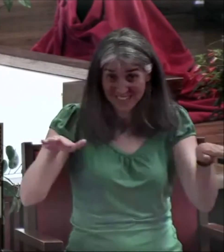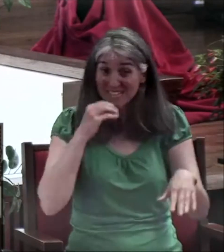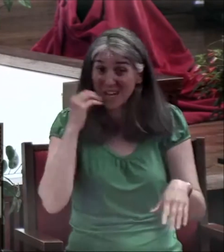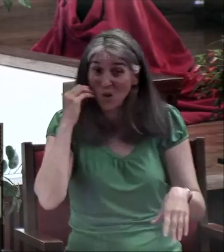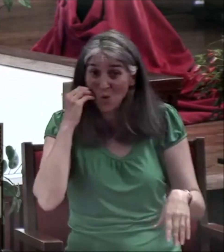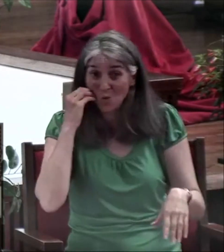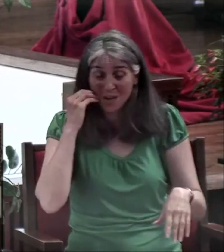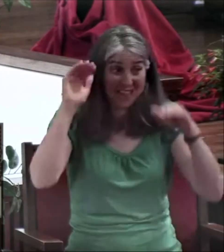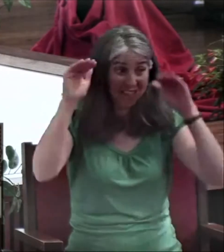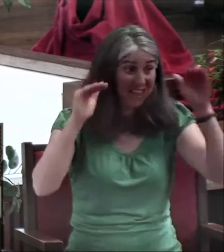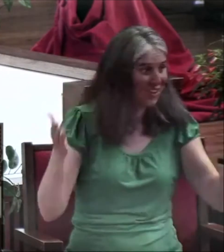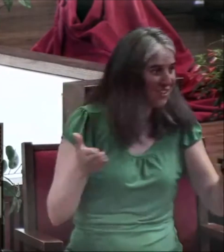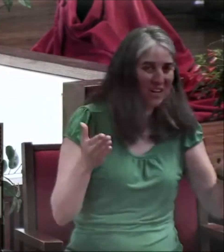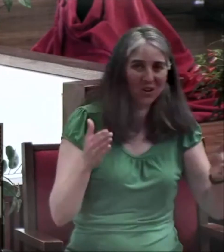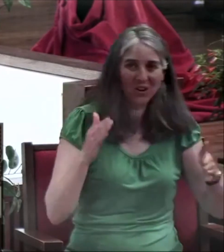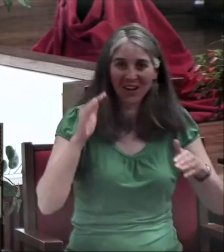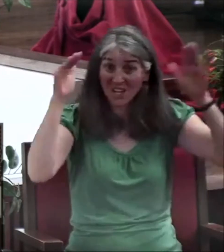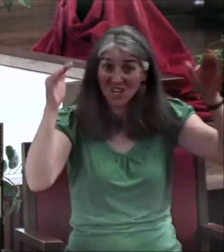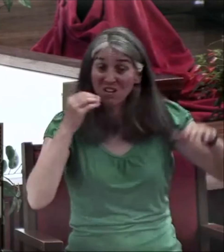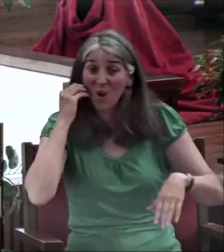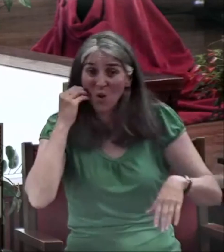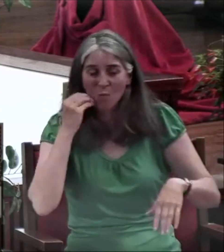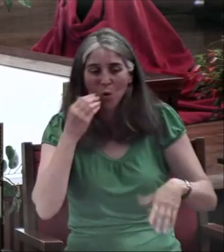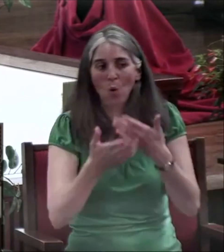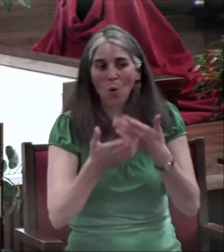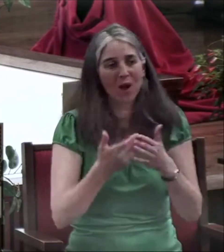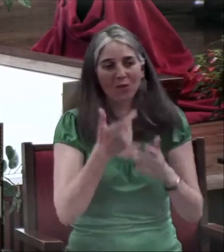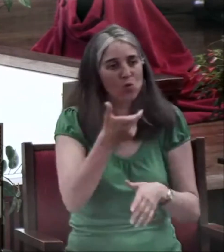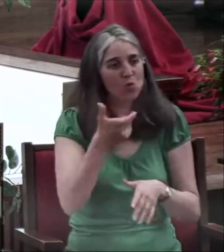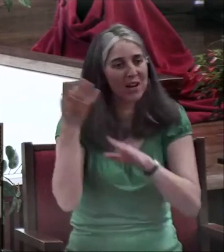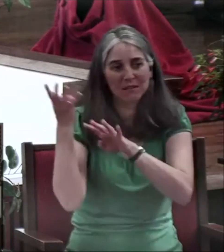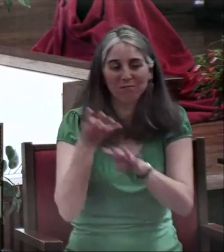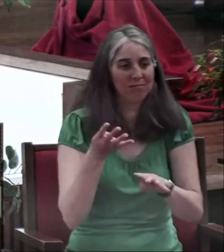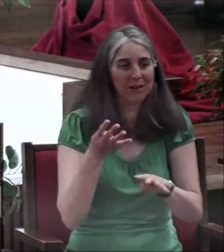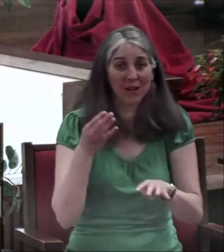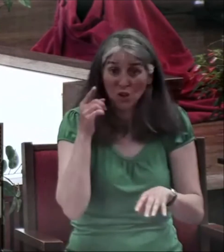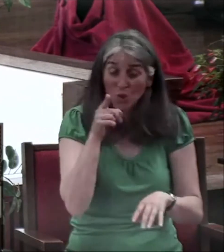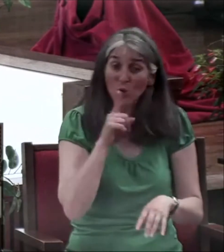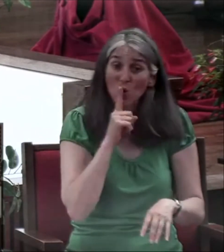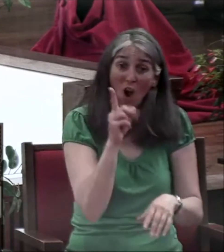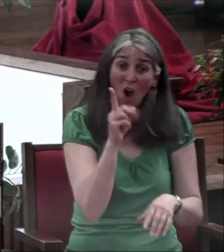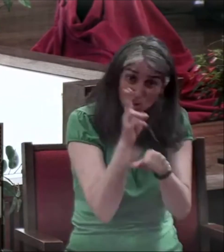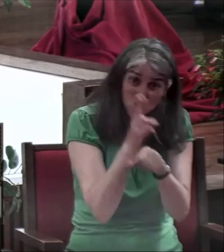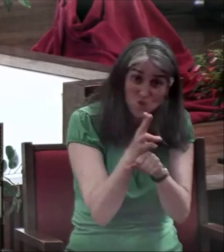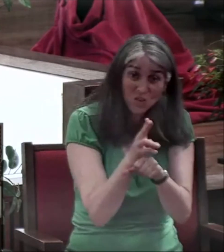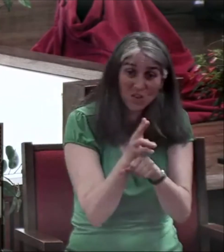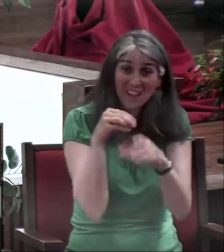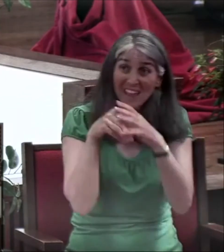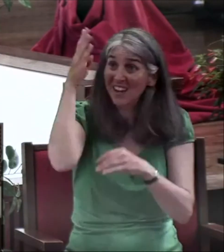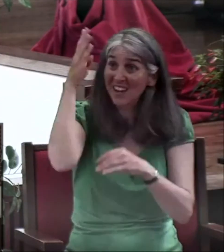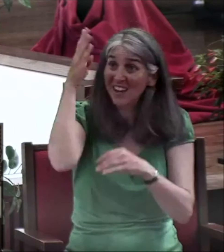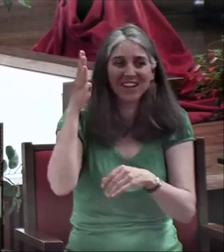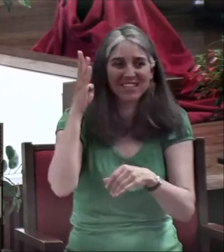in the building and the adults at home and whomever else is watching. There's always a use for you in the kingdom of